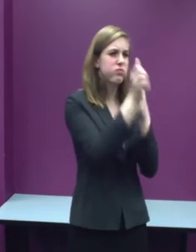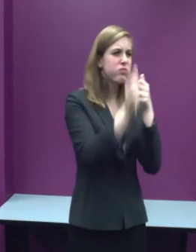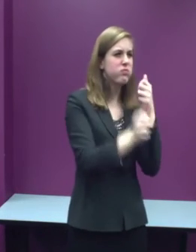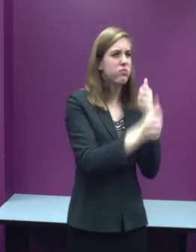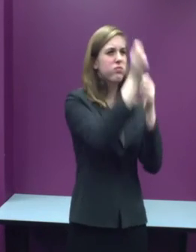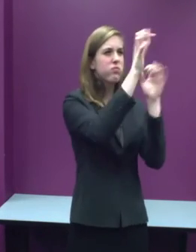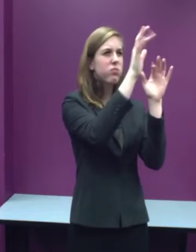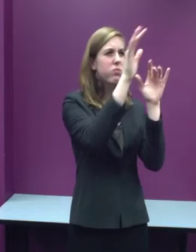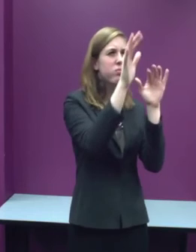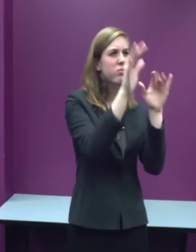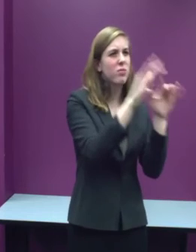ice.